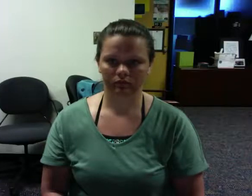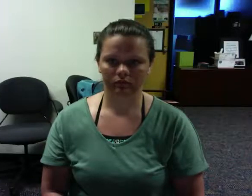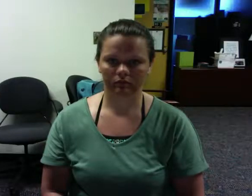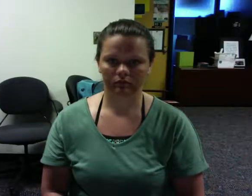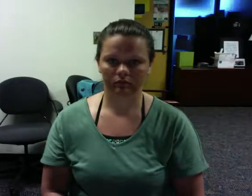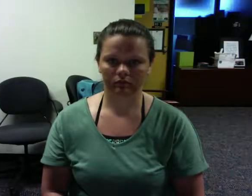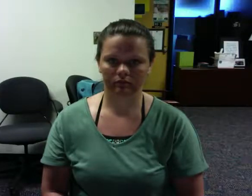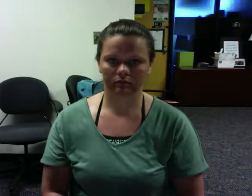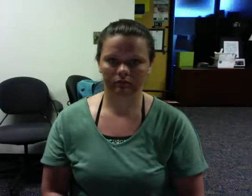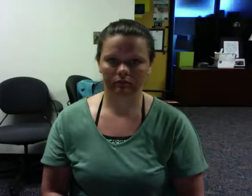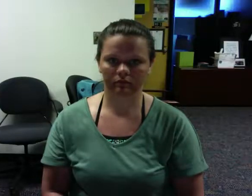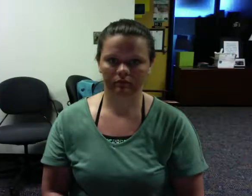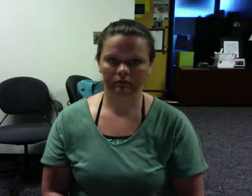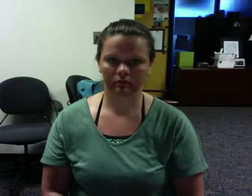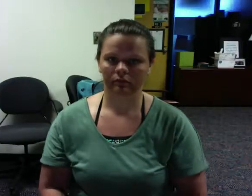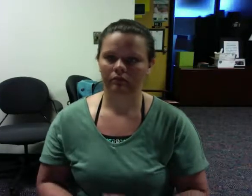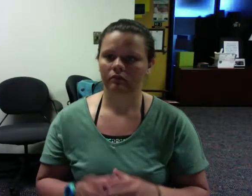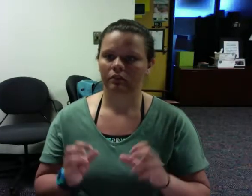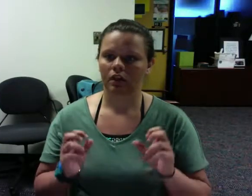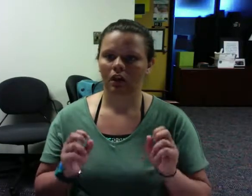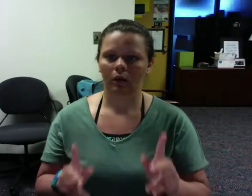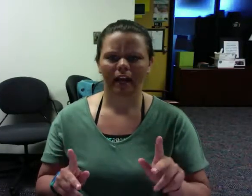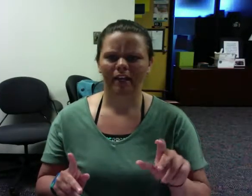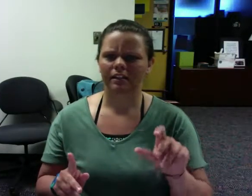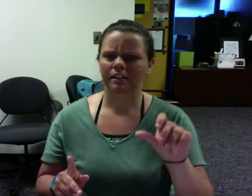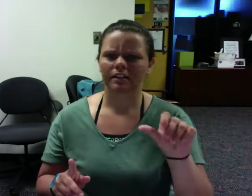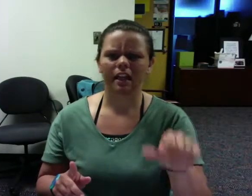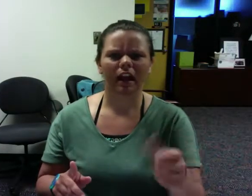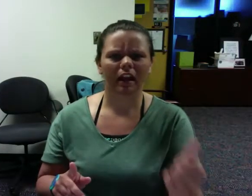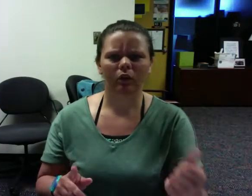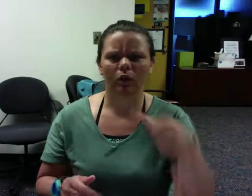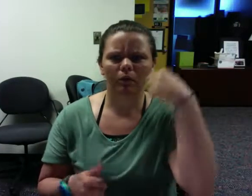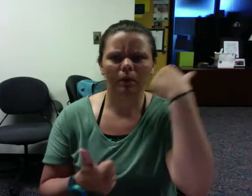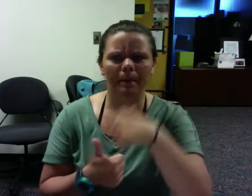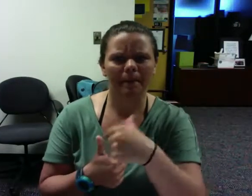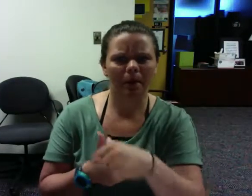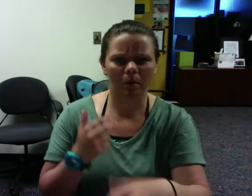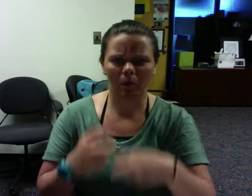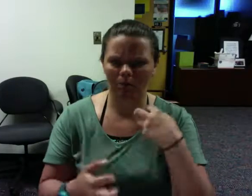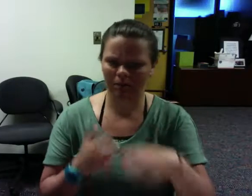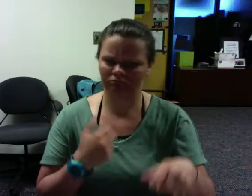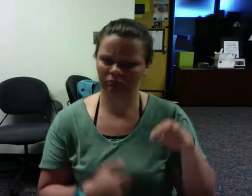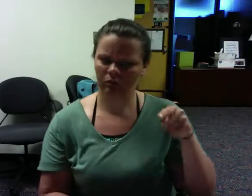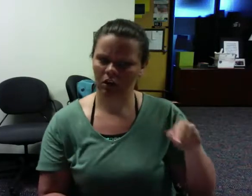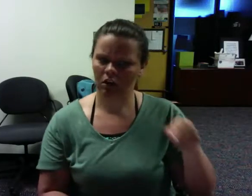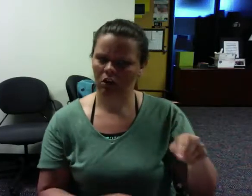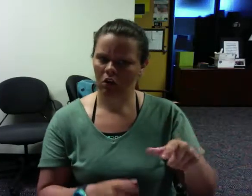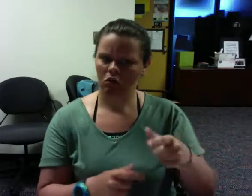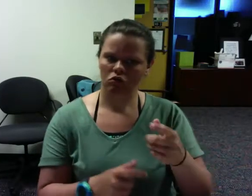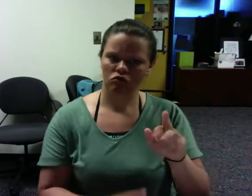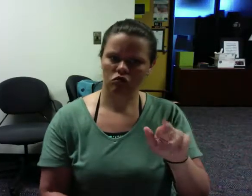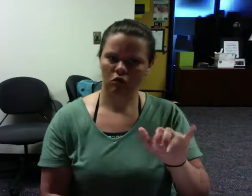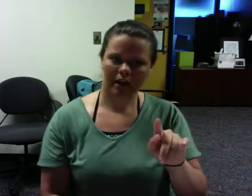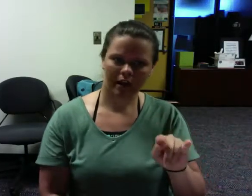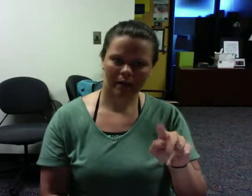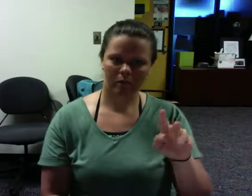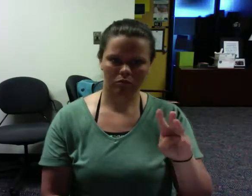Okay, does anyone remember a problem that Great Britain was having in the war? They had 2 major problems.